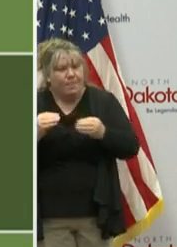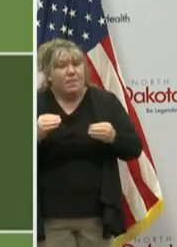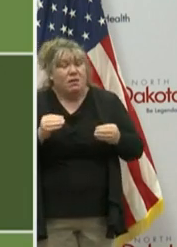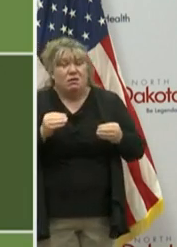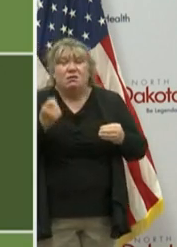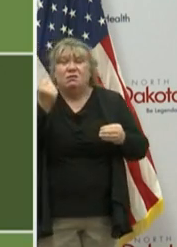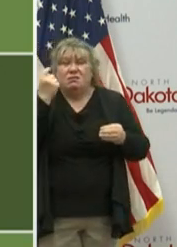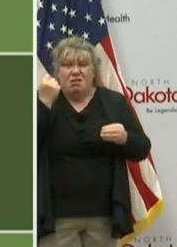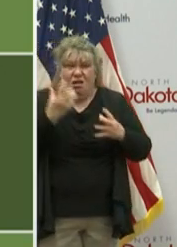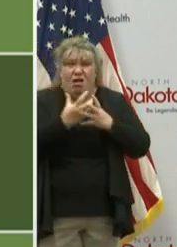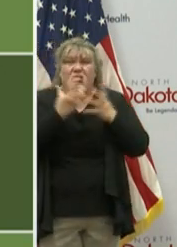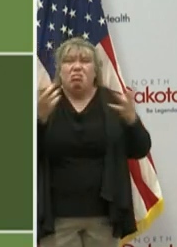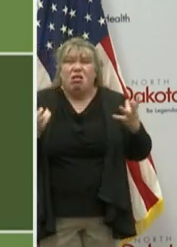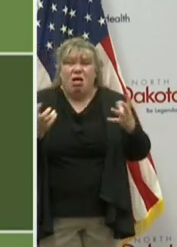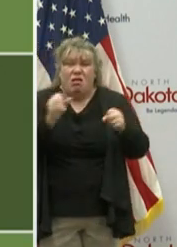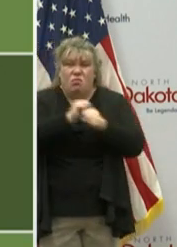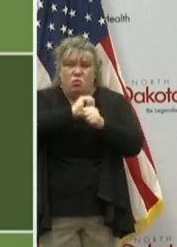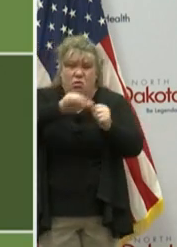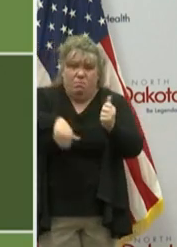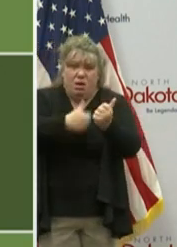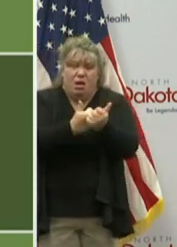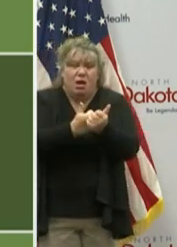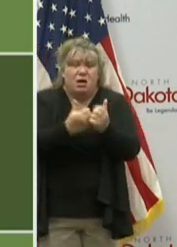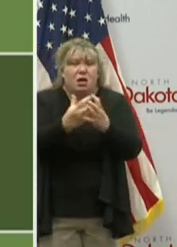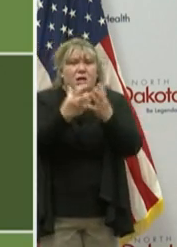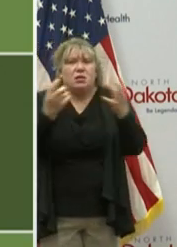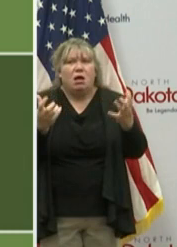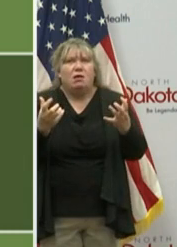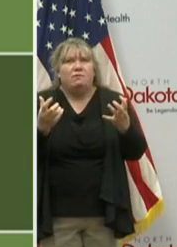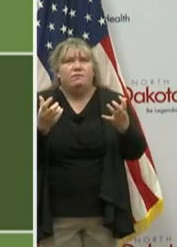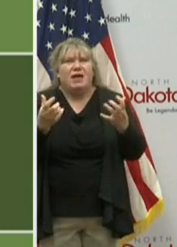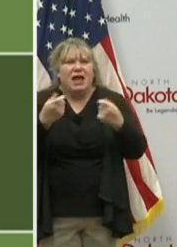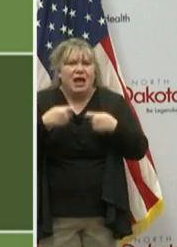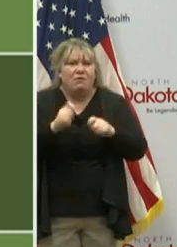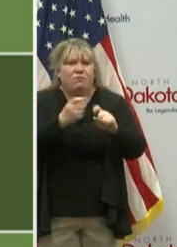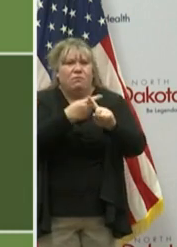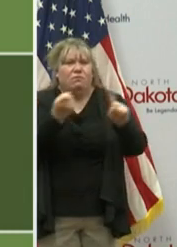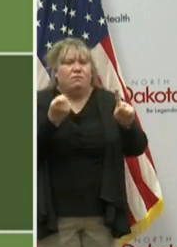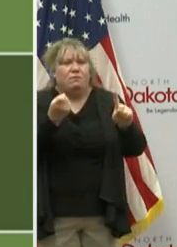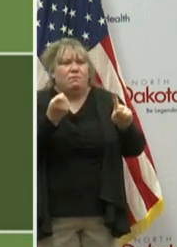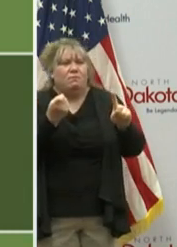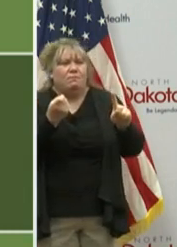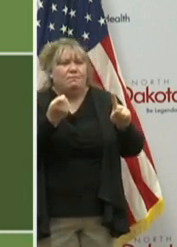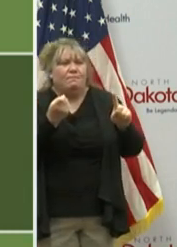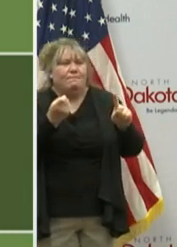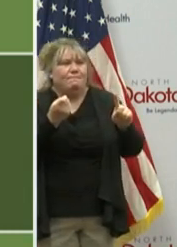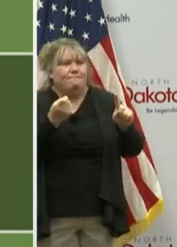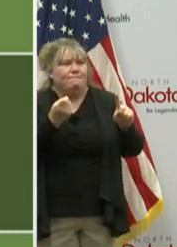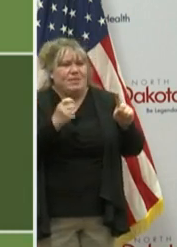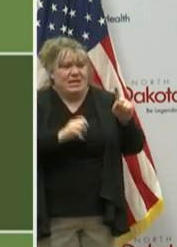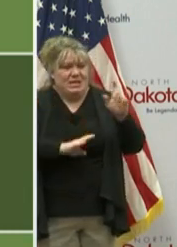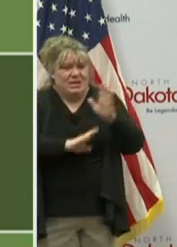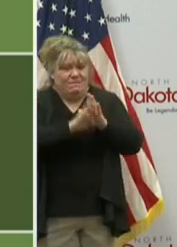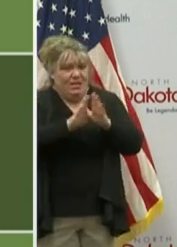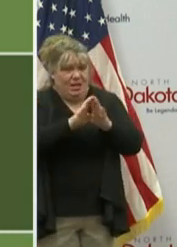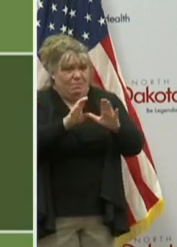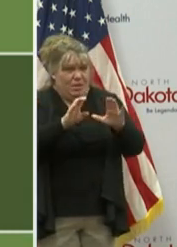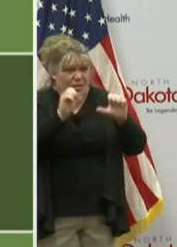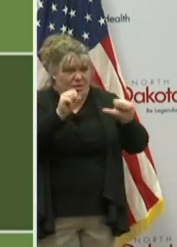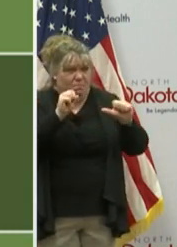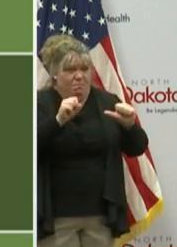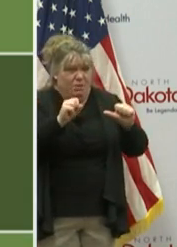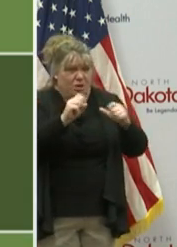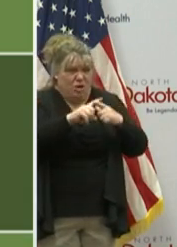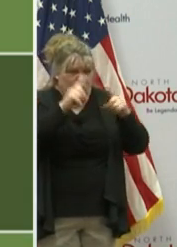There's a lot that goes into it, and there's a lot of effort from building that capacity as far as